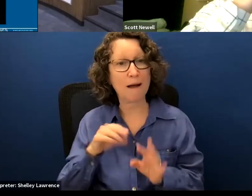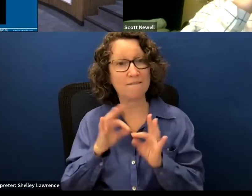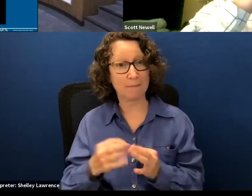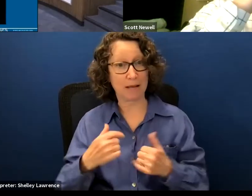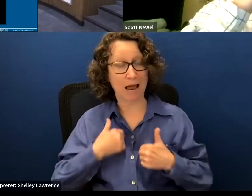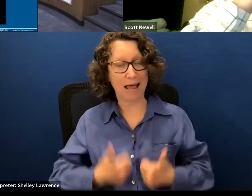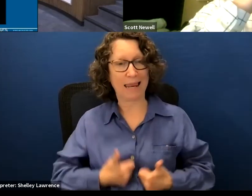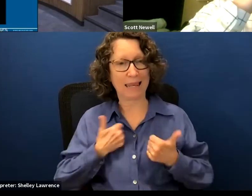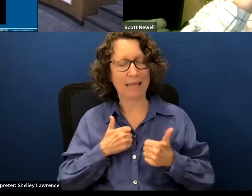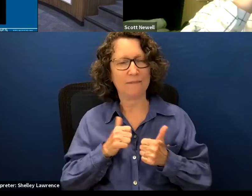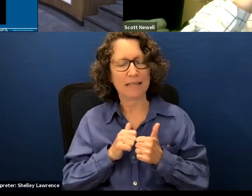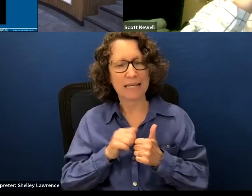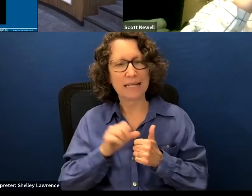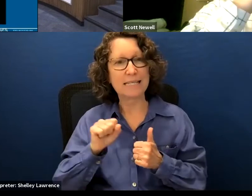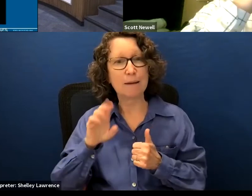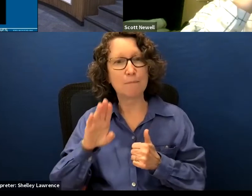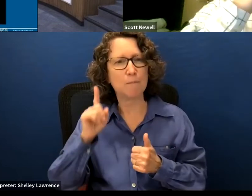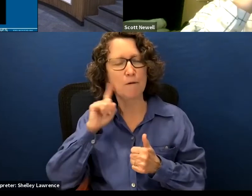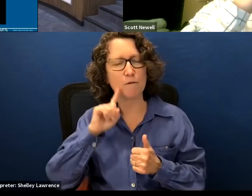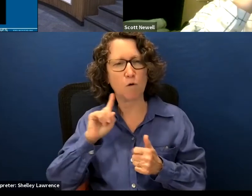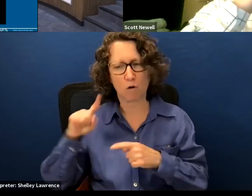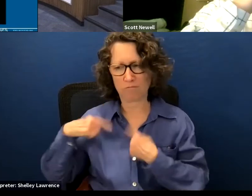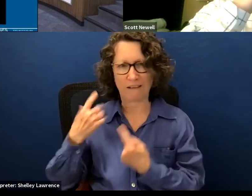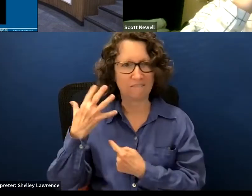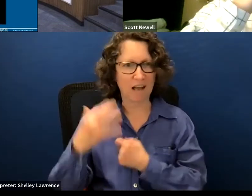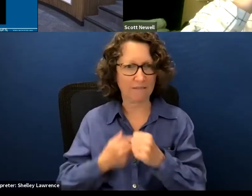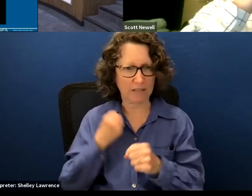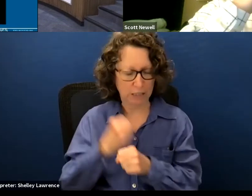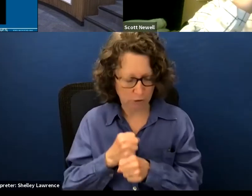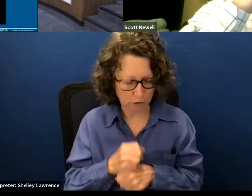I lived in Santa Barbara for the past 5 years.